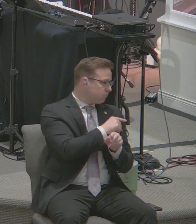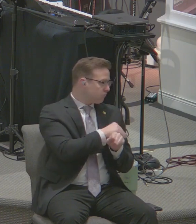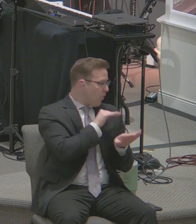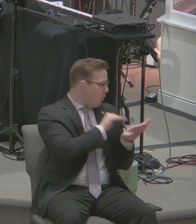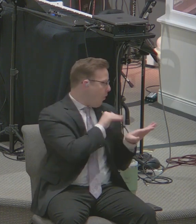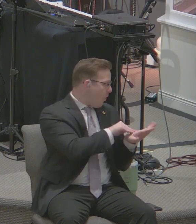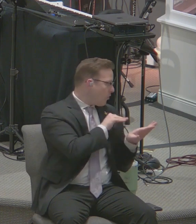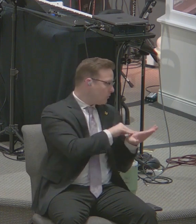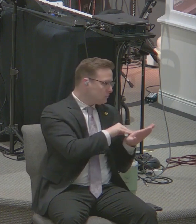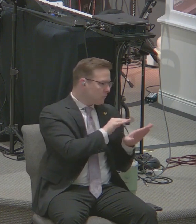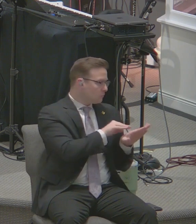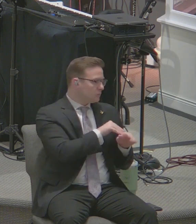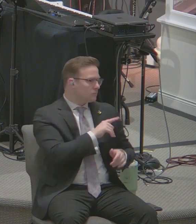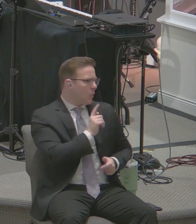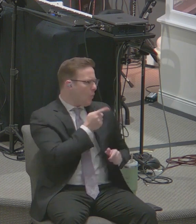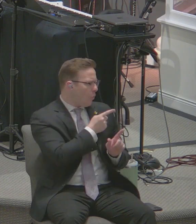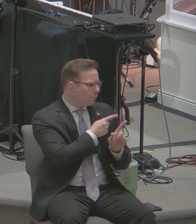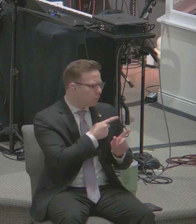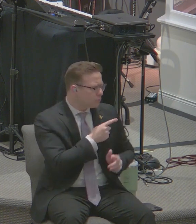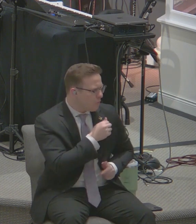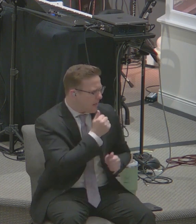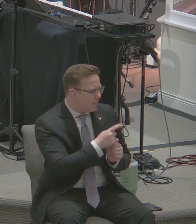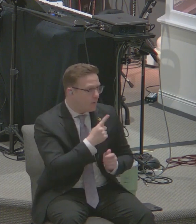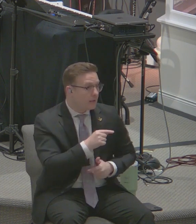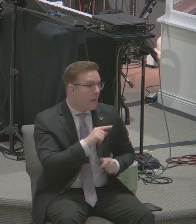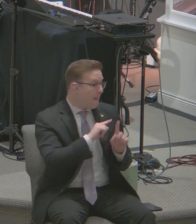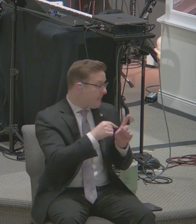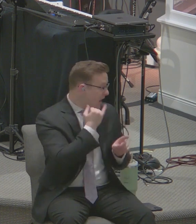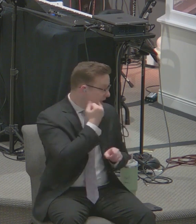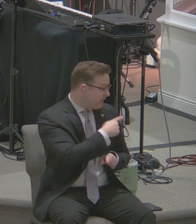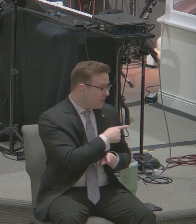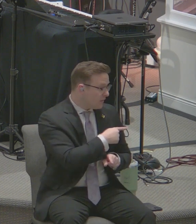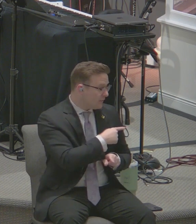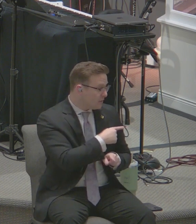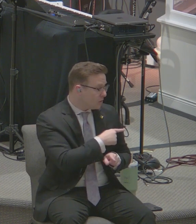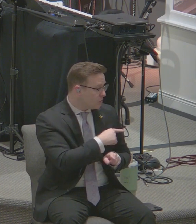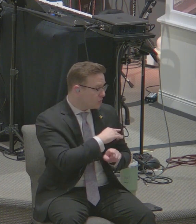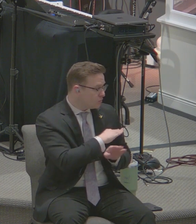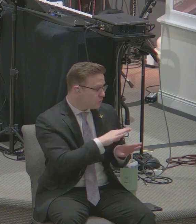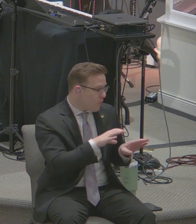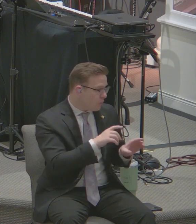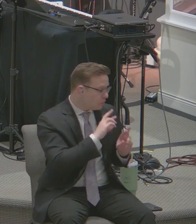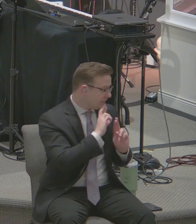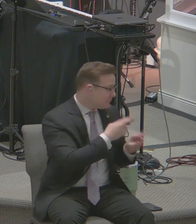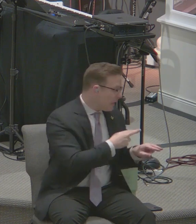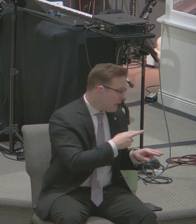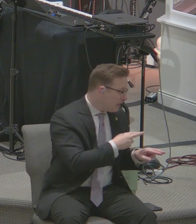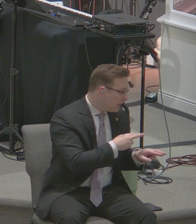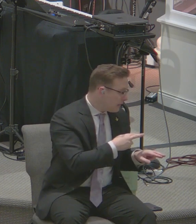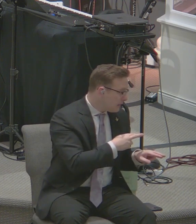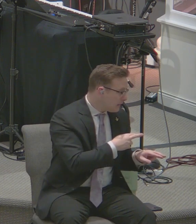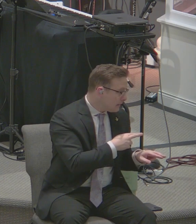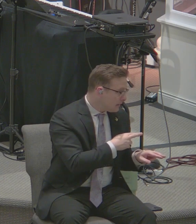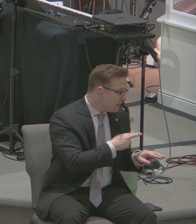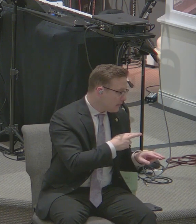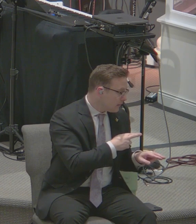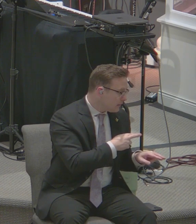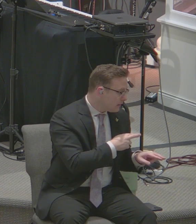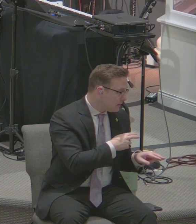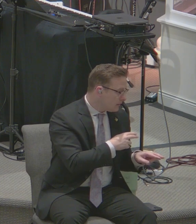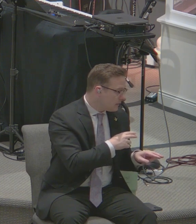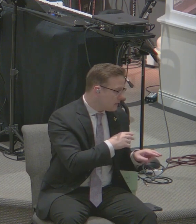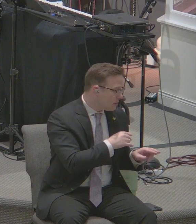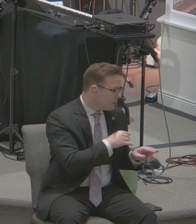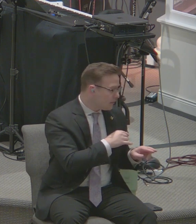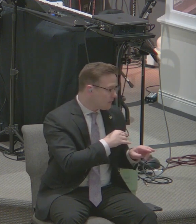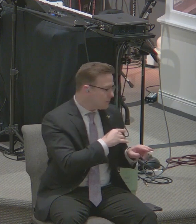Warn, and then if they don't do anything with it, the blood's on their hands. But if you fail to warn, the blood is on